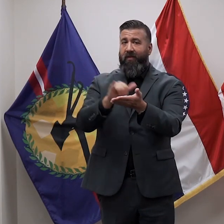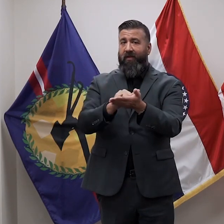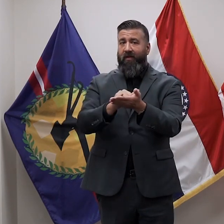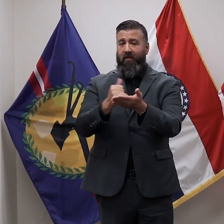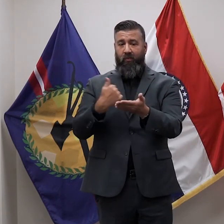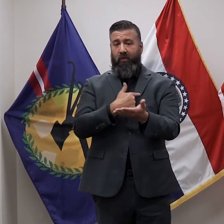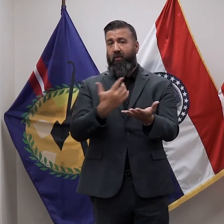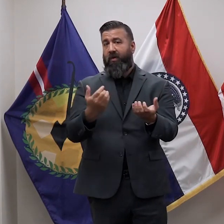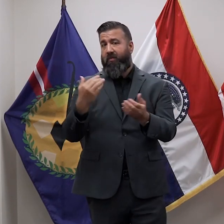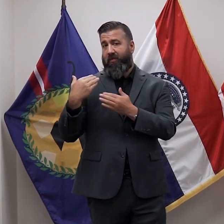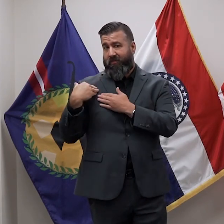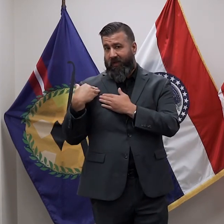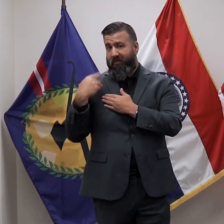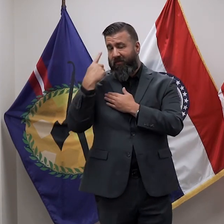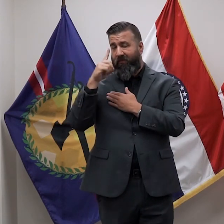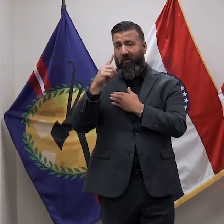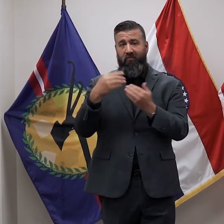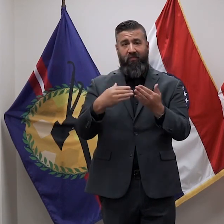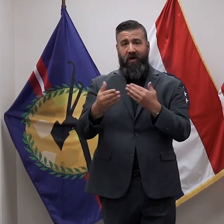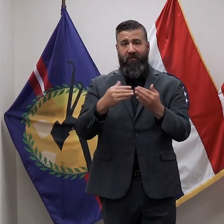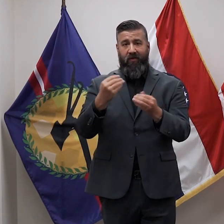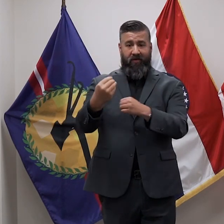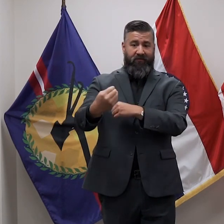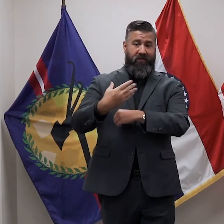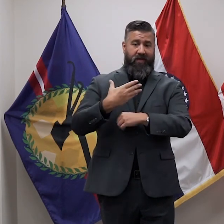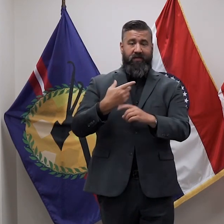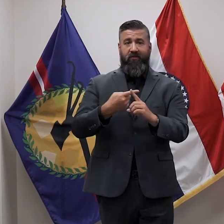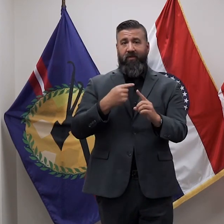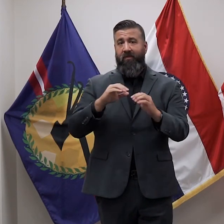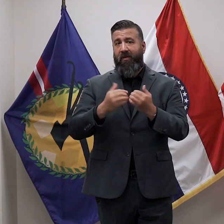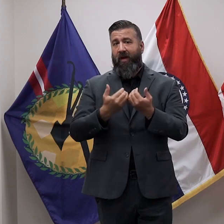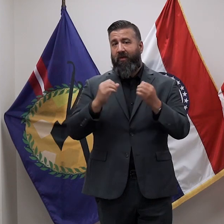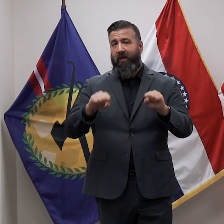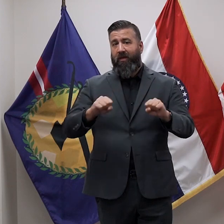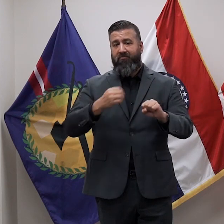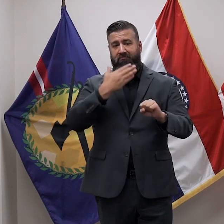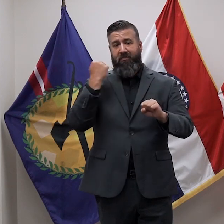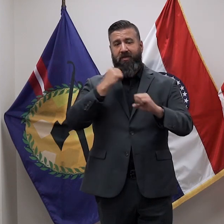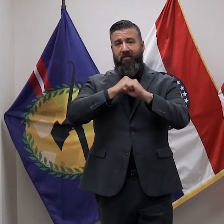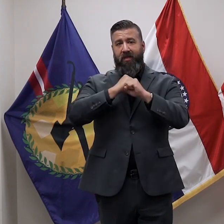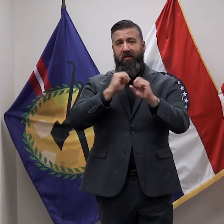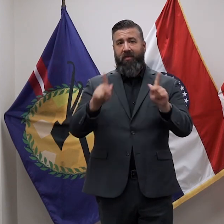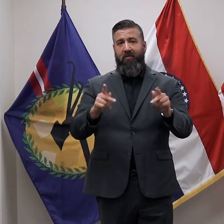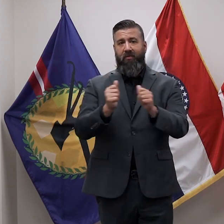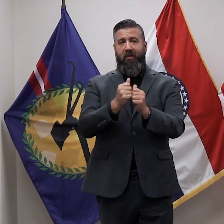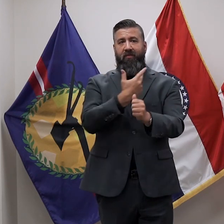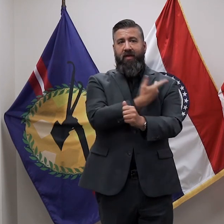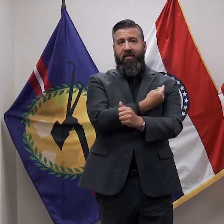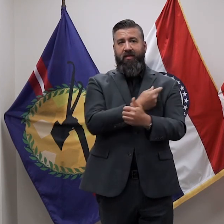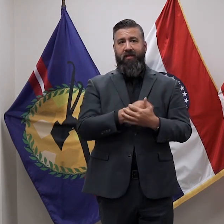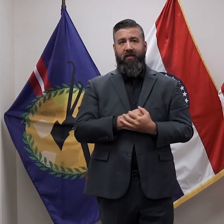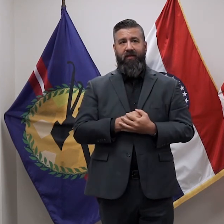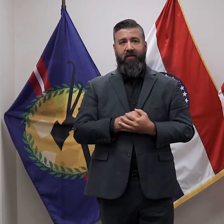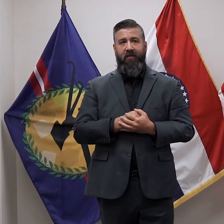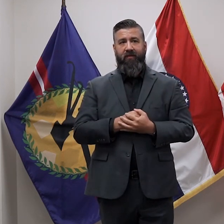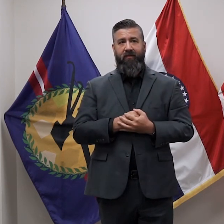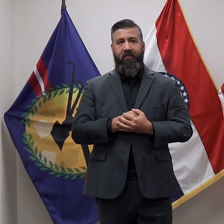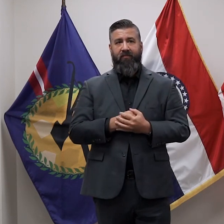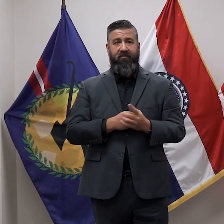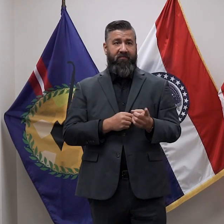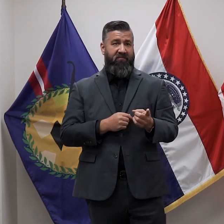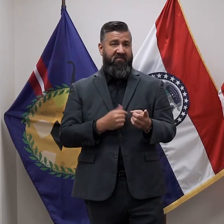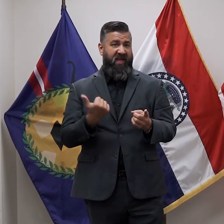whatever the advice is on how we can best protect people with vaccines. Any